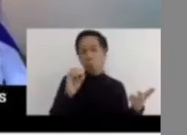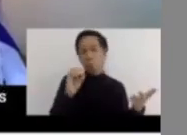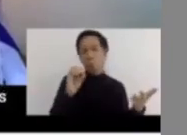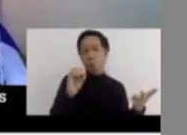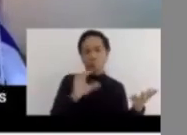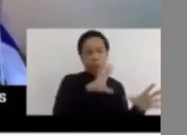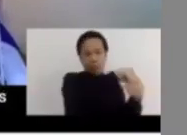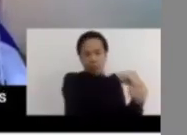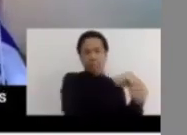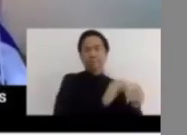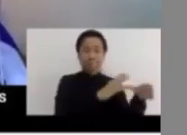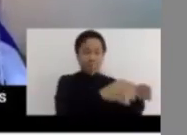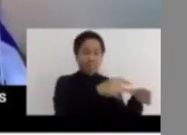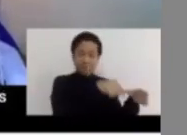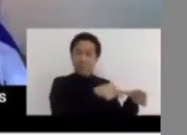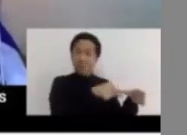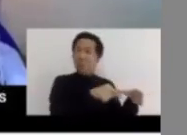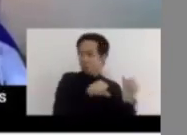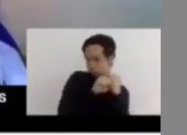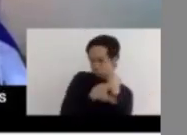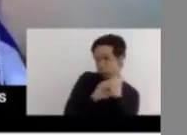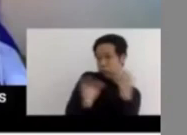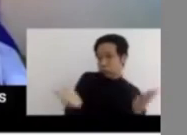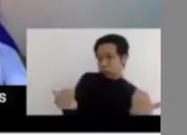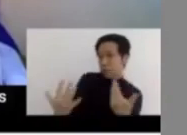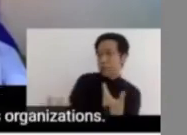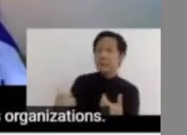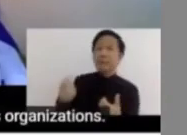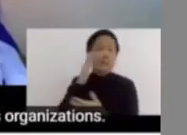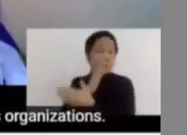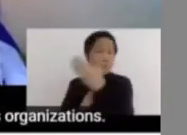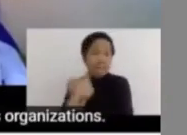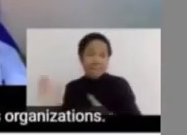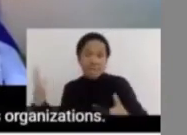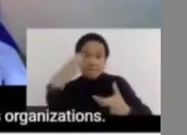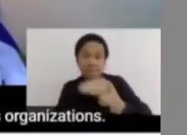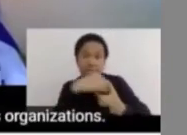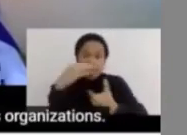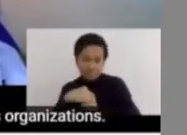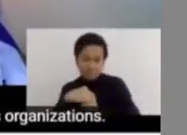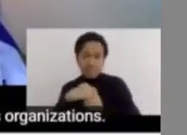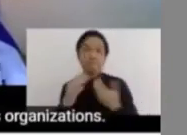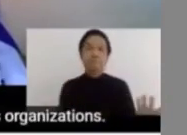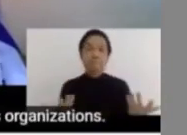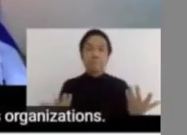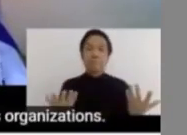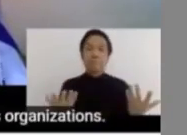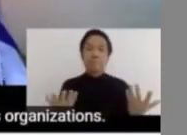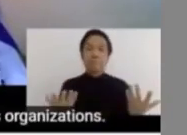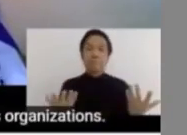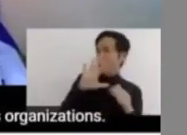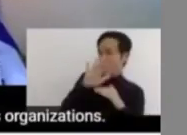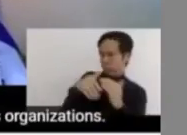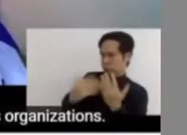And we were also reminding the different partners of the cluster groups when they are working at the national